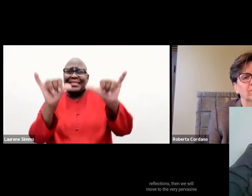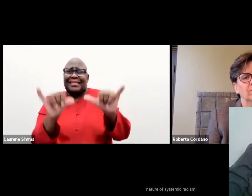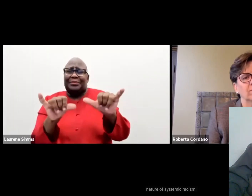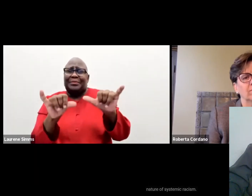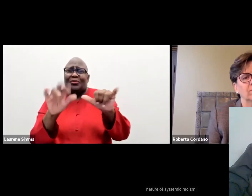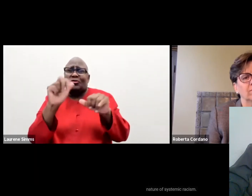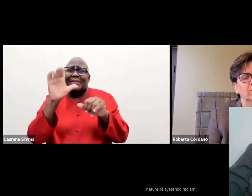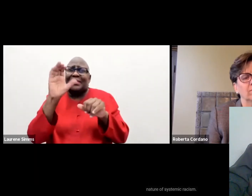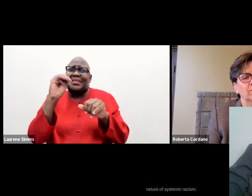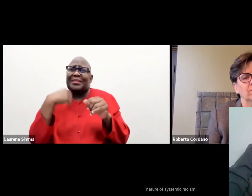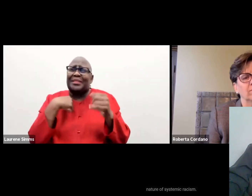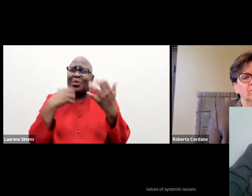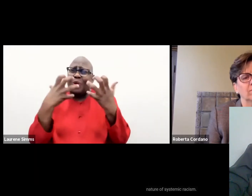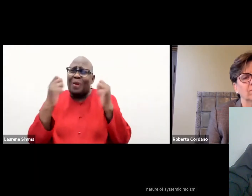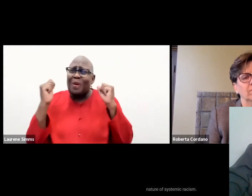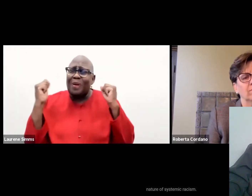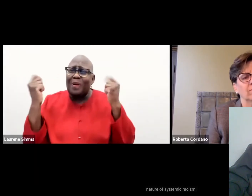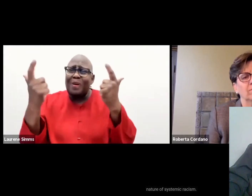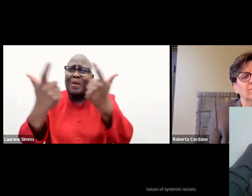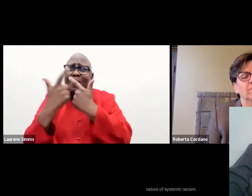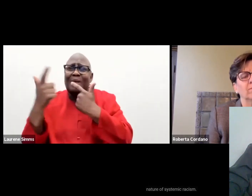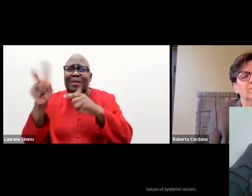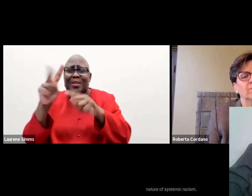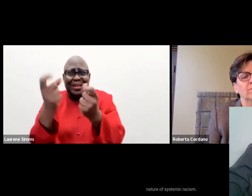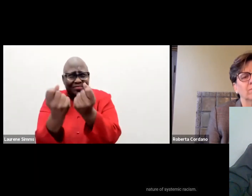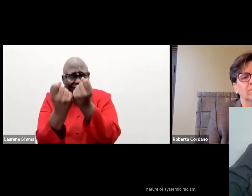Then we'll move to very persuasive texts,